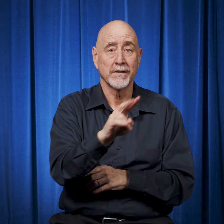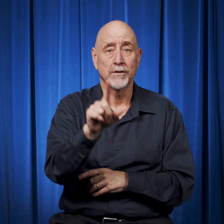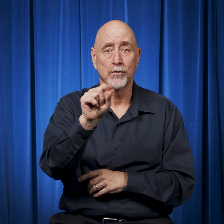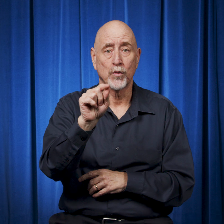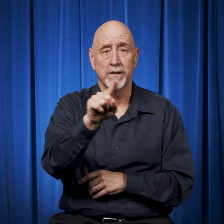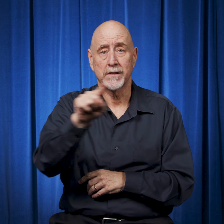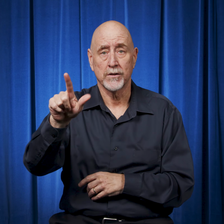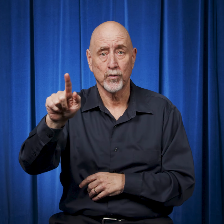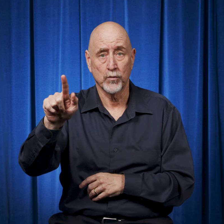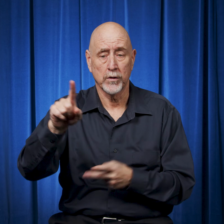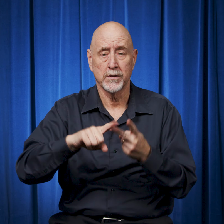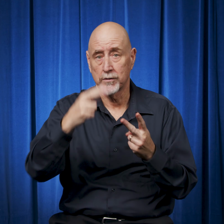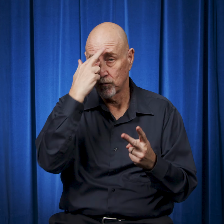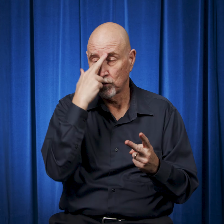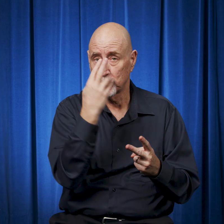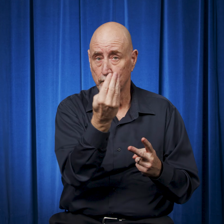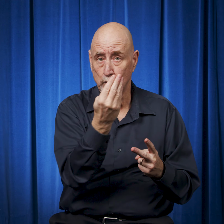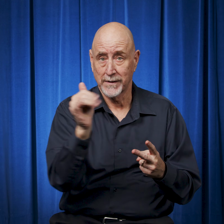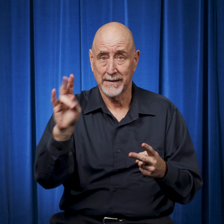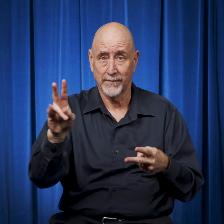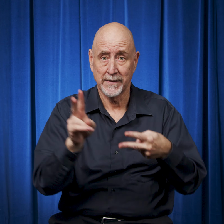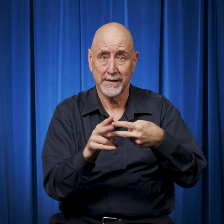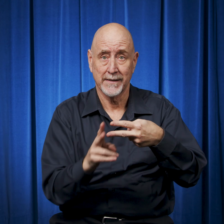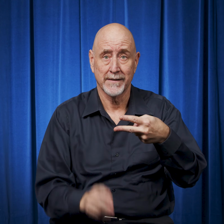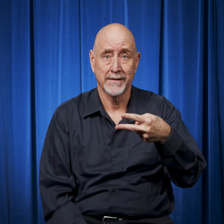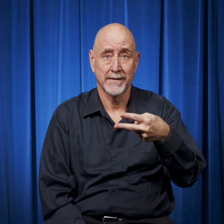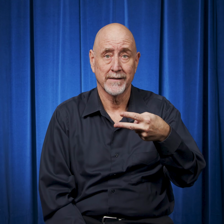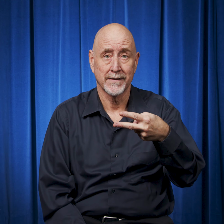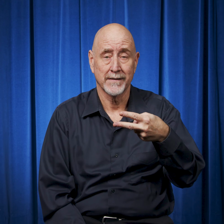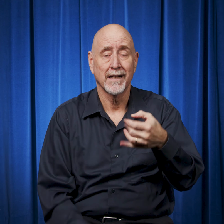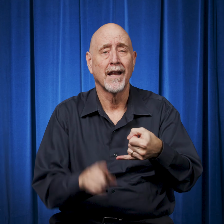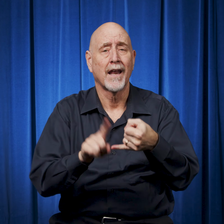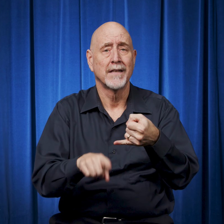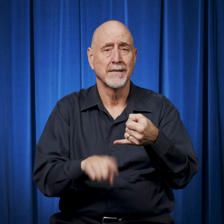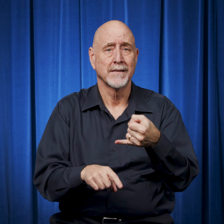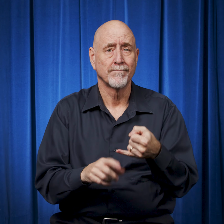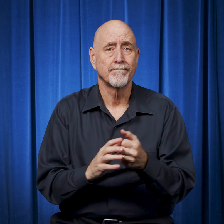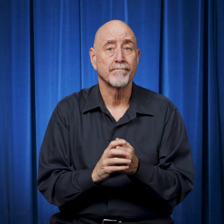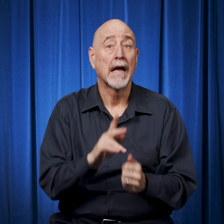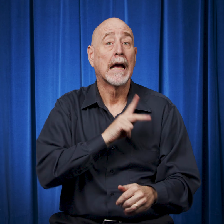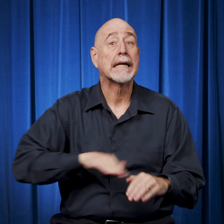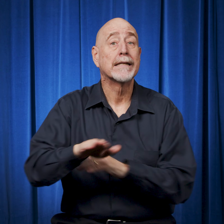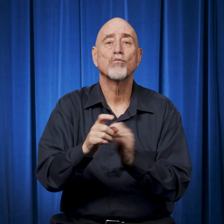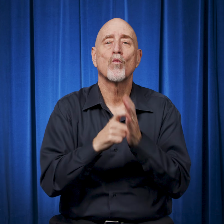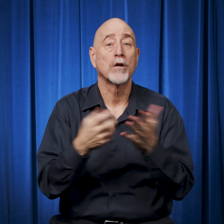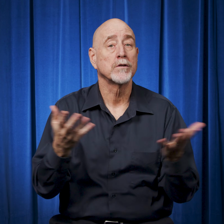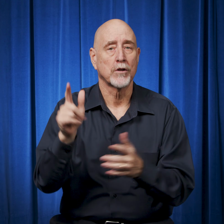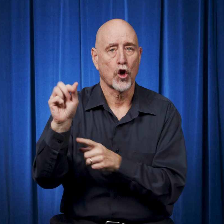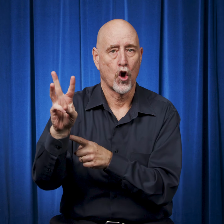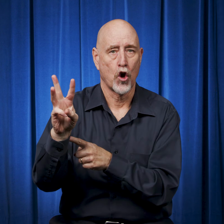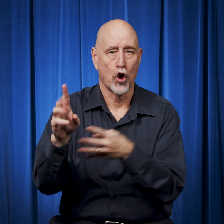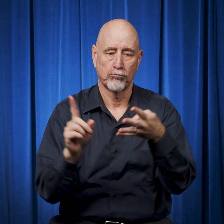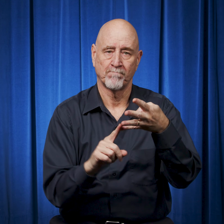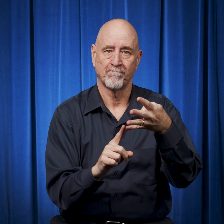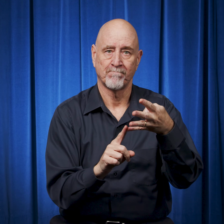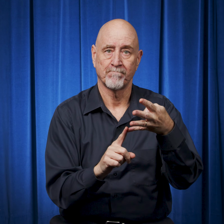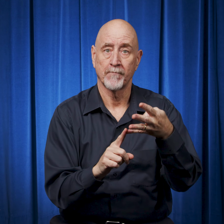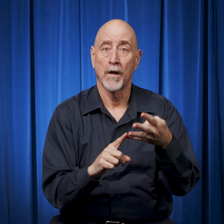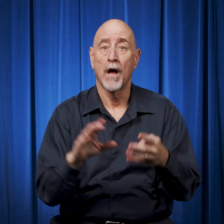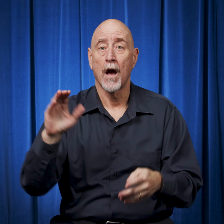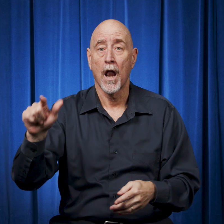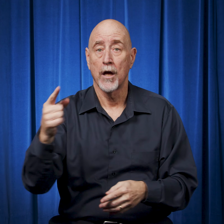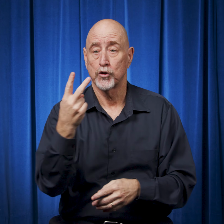21 and Romans 14, 17. Now lastly, a kingdom must have a law. And if you compare